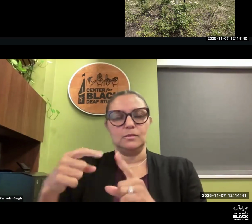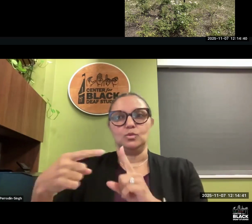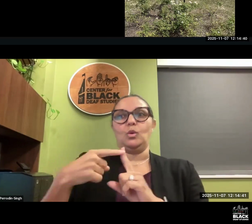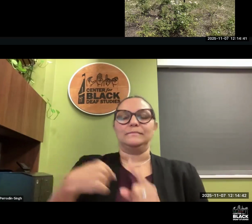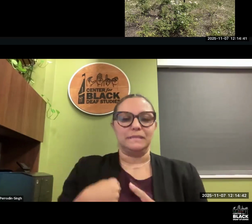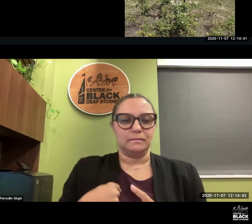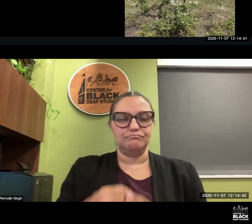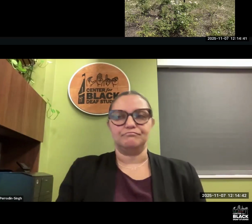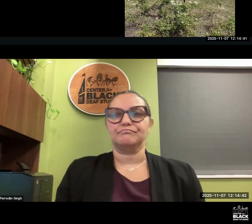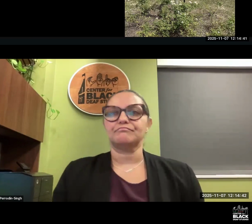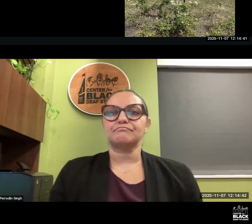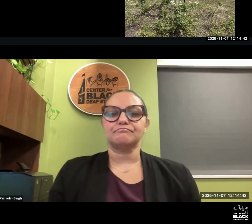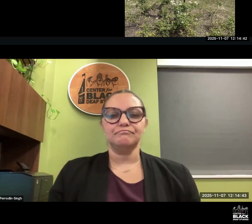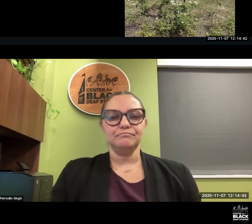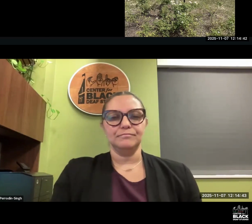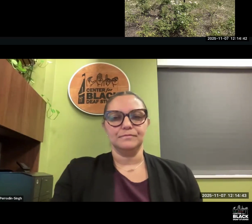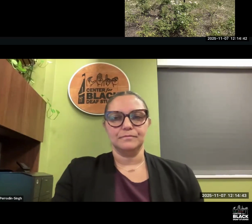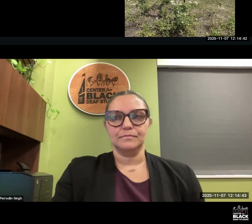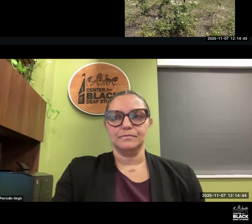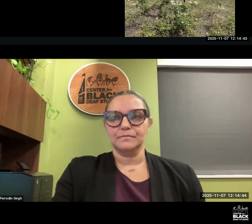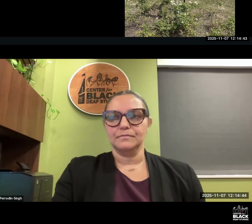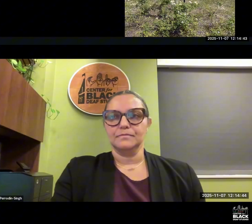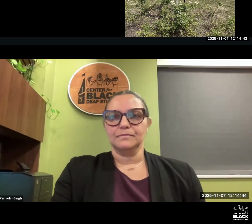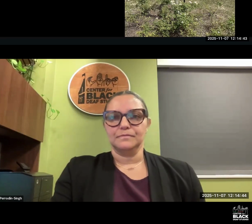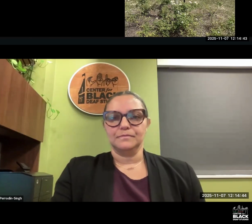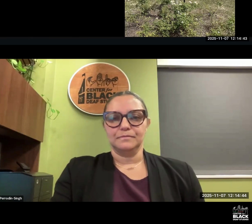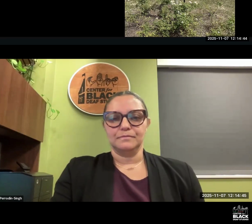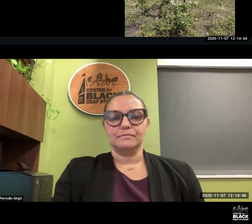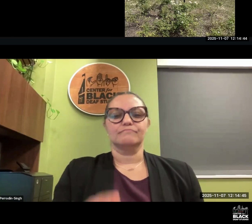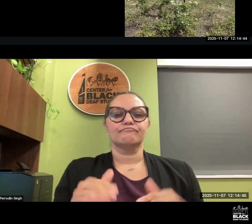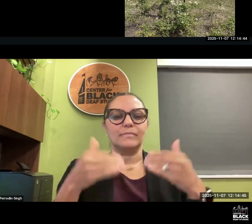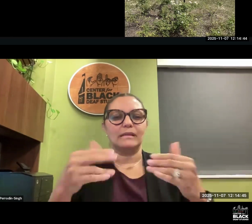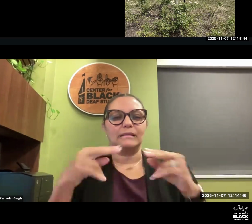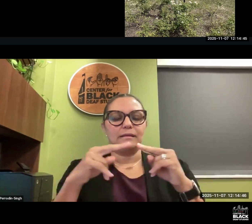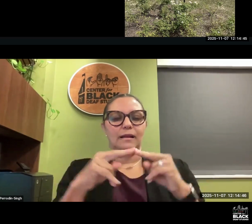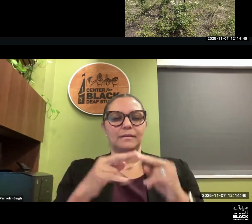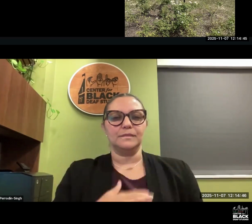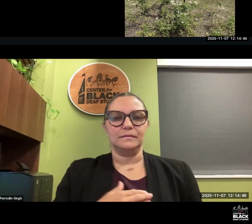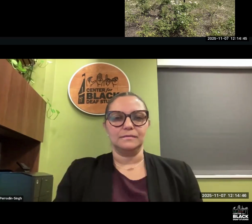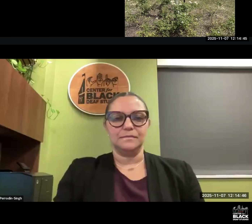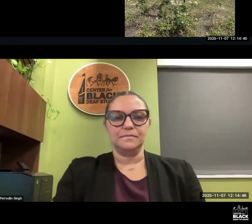microaggressions, or experiencing different stereotypes.